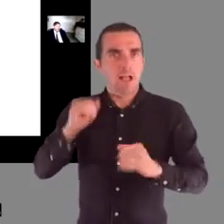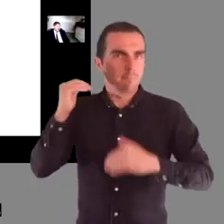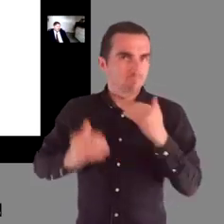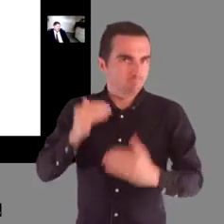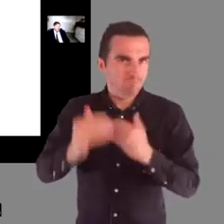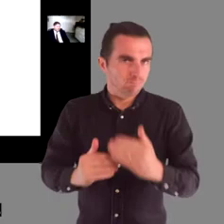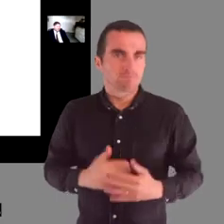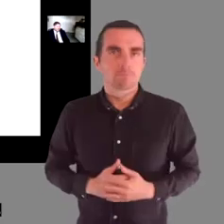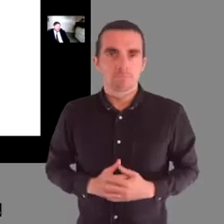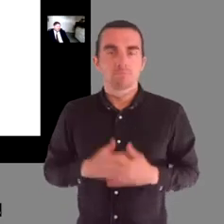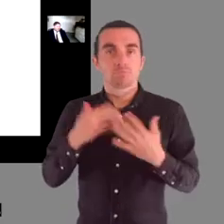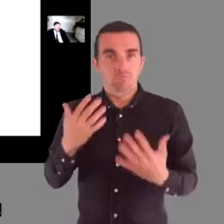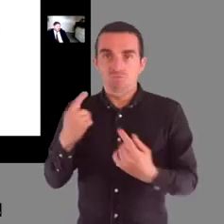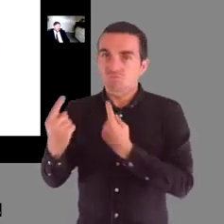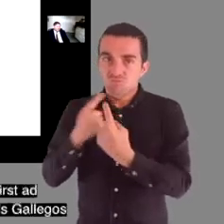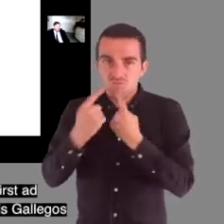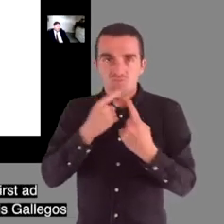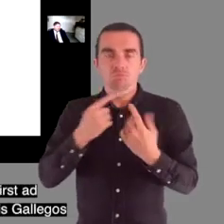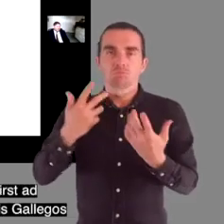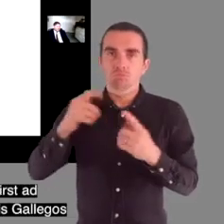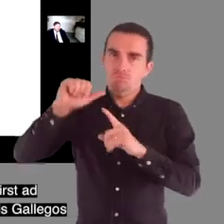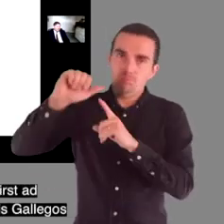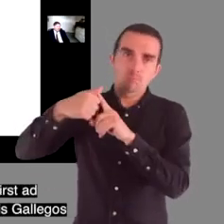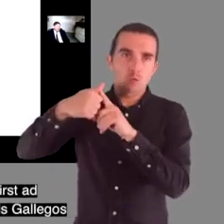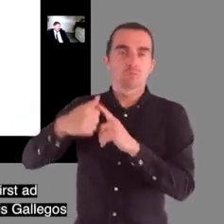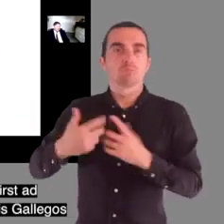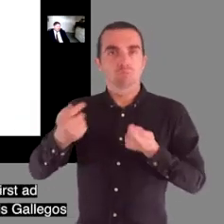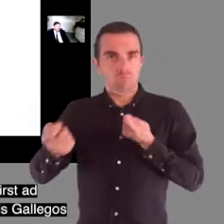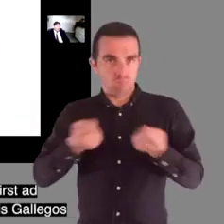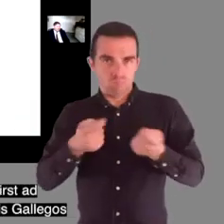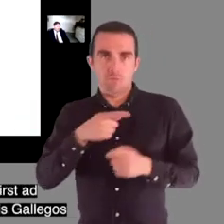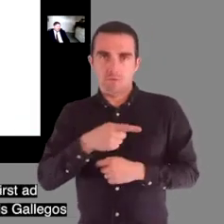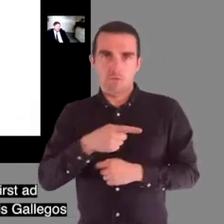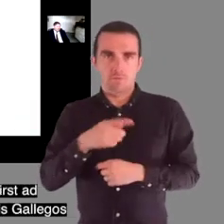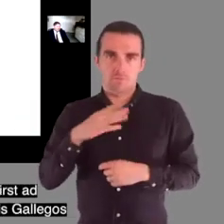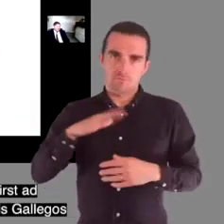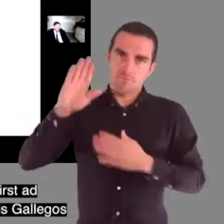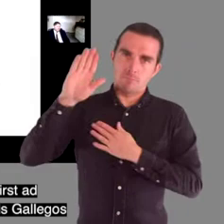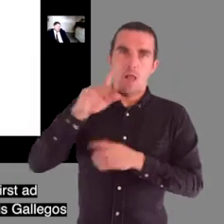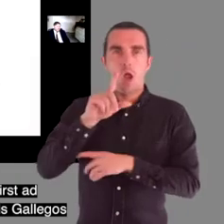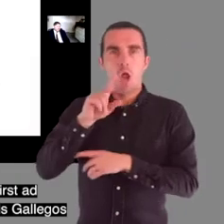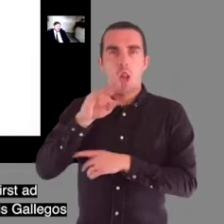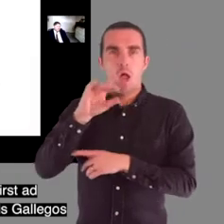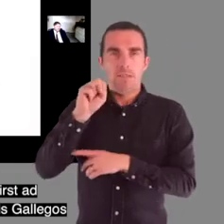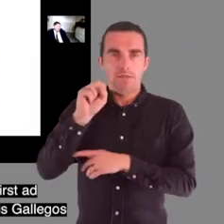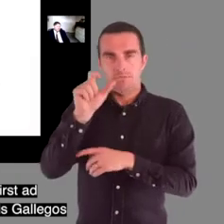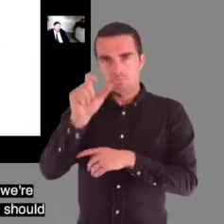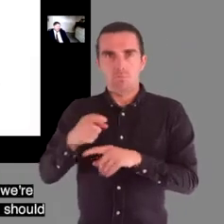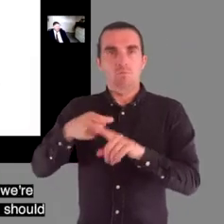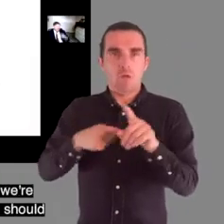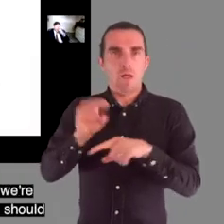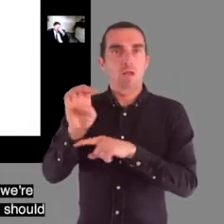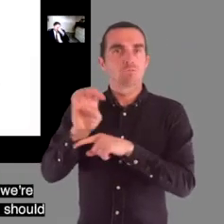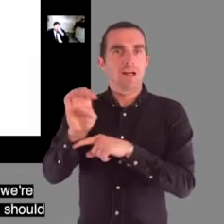possible results. This was also enabled by the first ad hoc chair, who is Ambassador Luis Gallegos